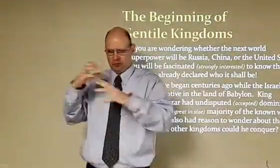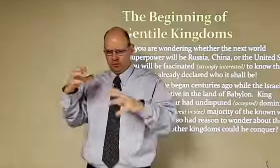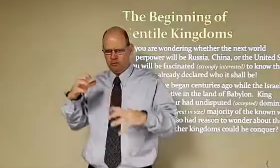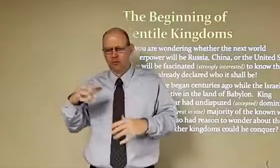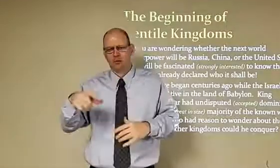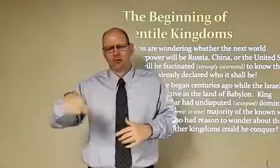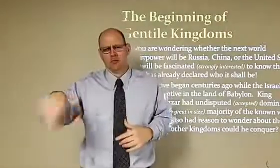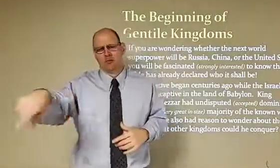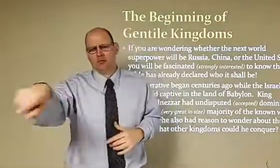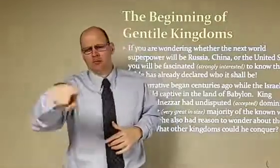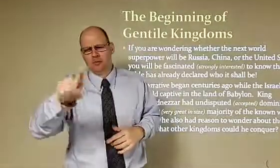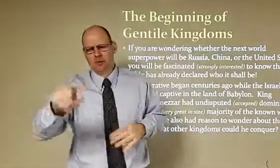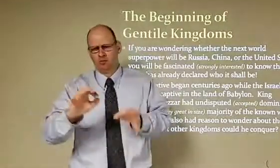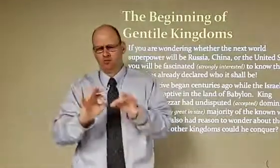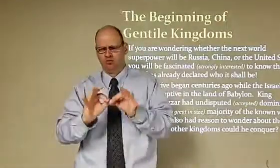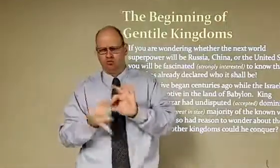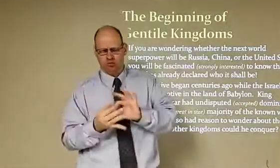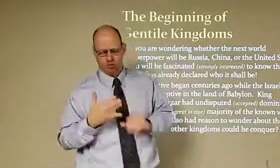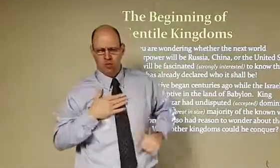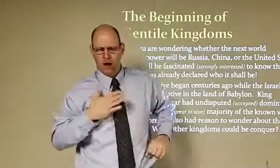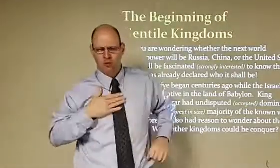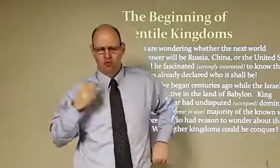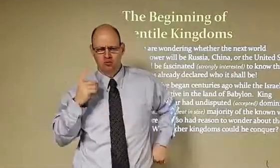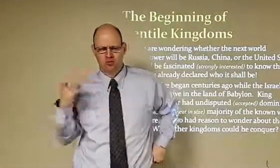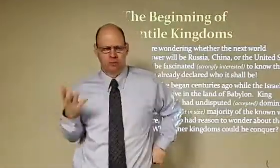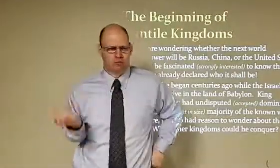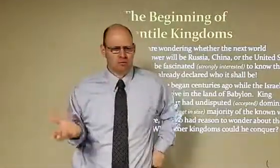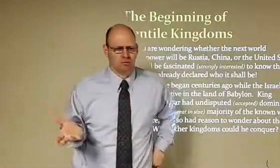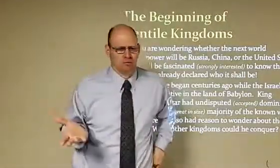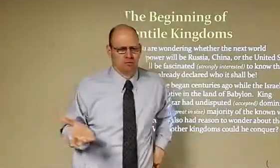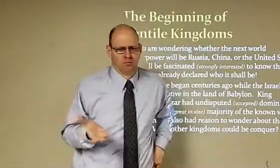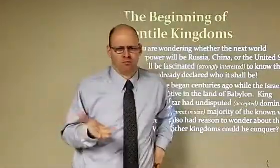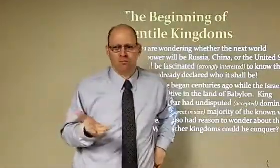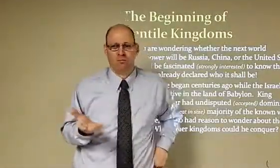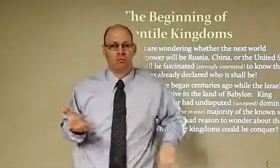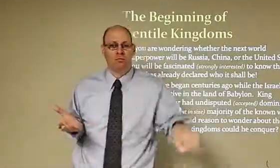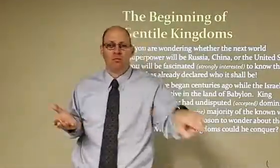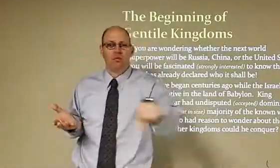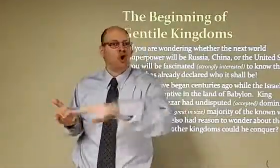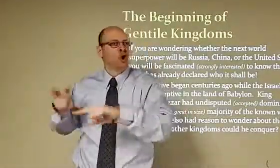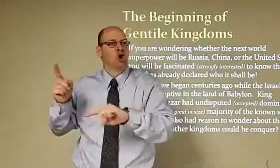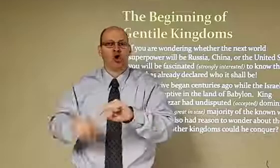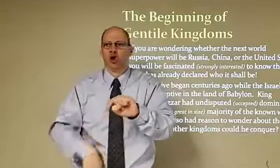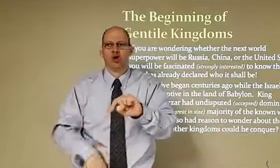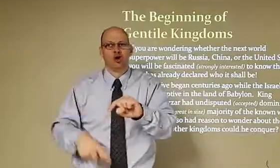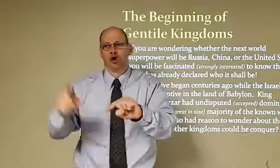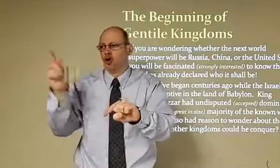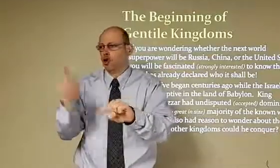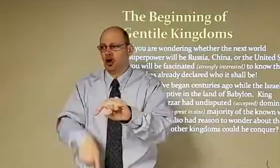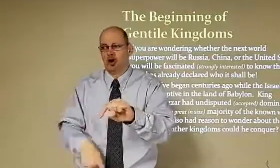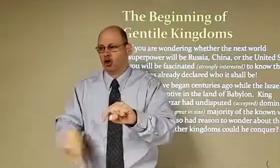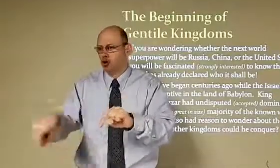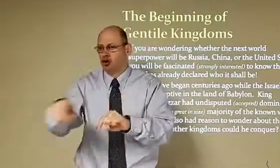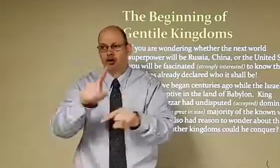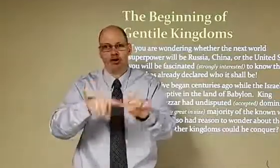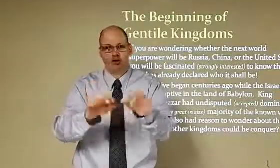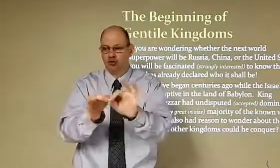on them. He said, "Hey, I'm having this odd dream. Will you interpret it for me and tell me what it means?" But none of them had